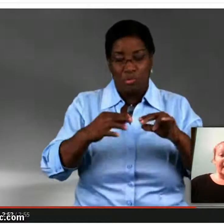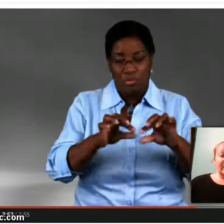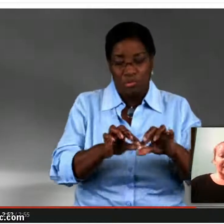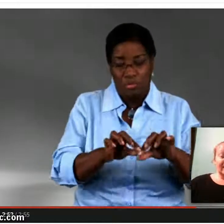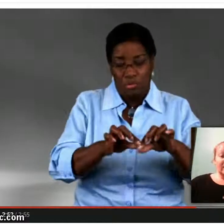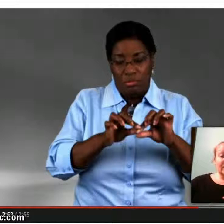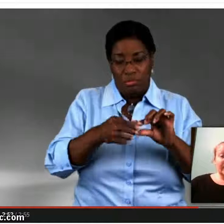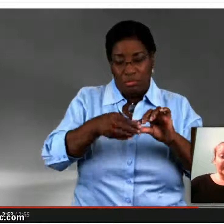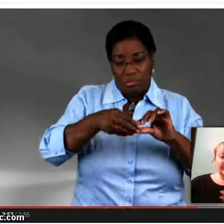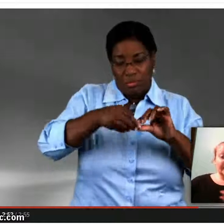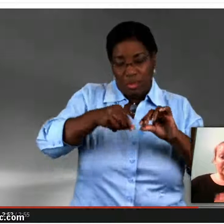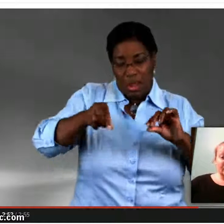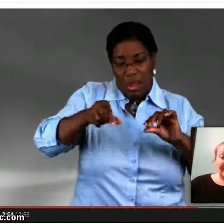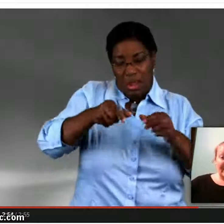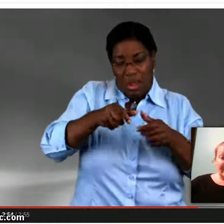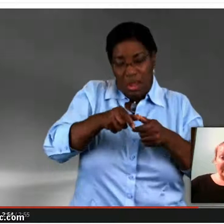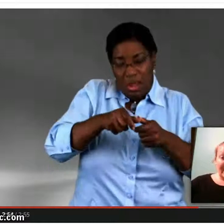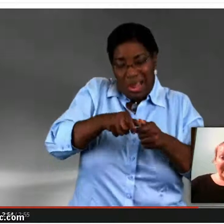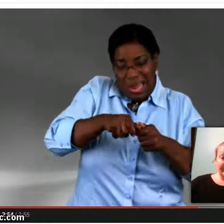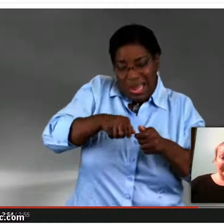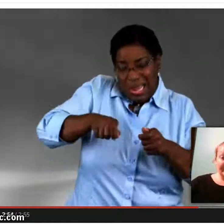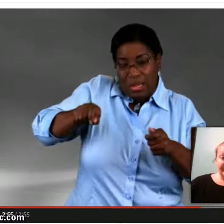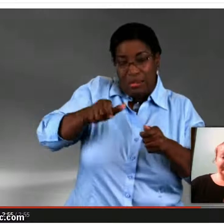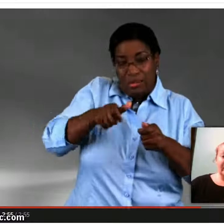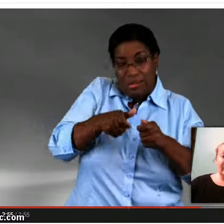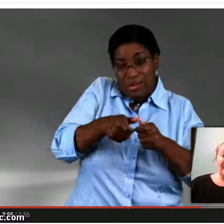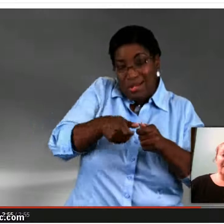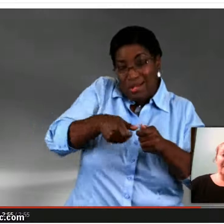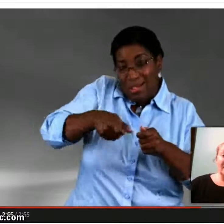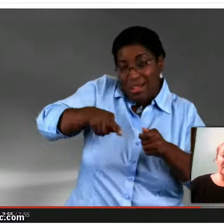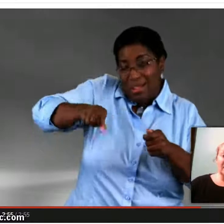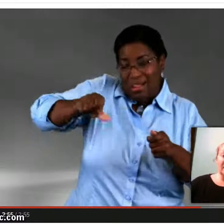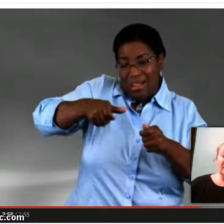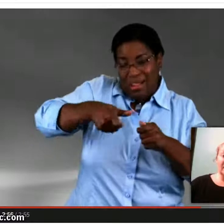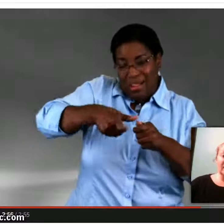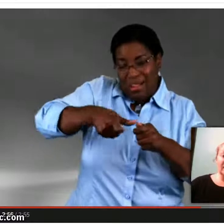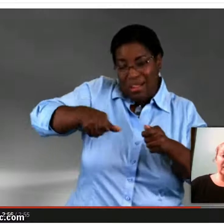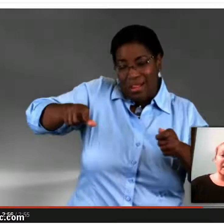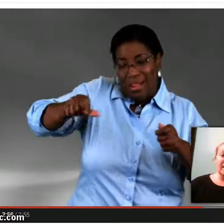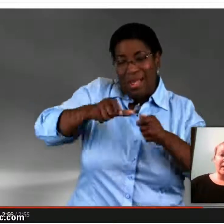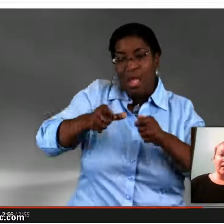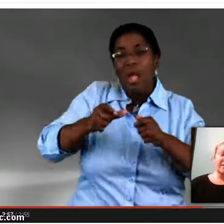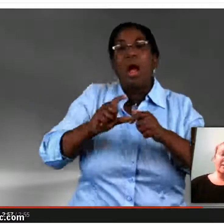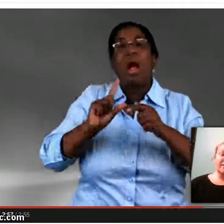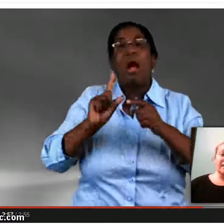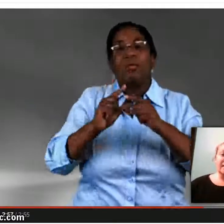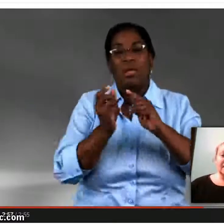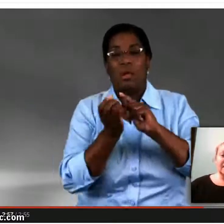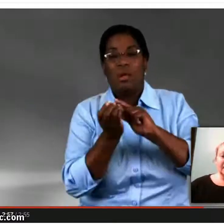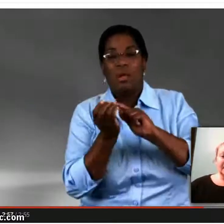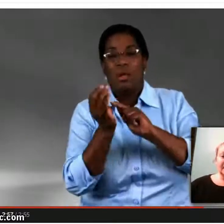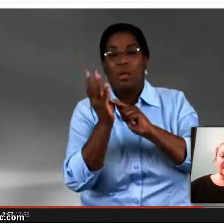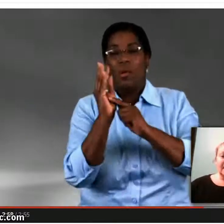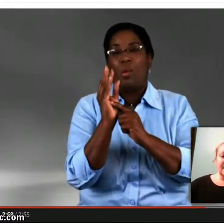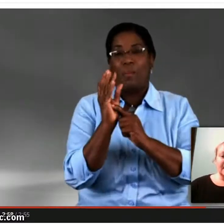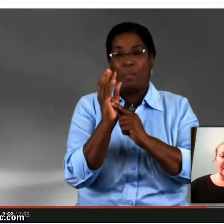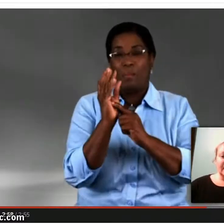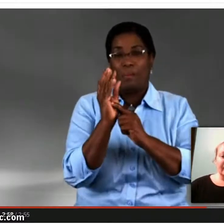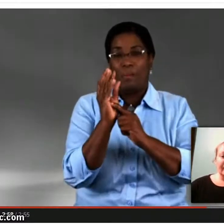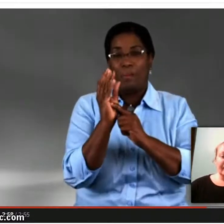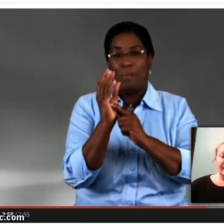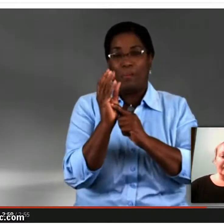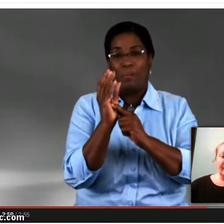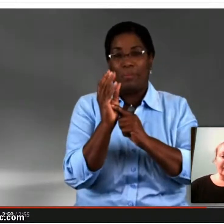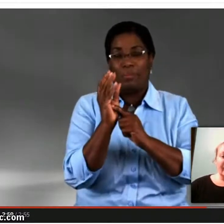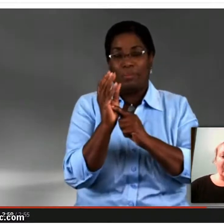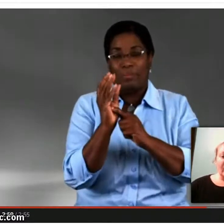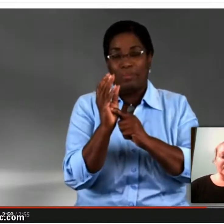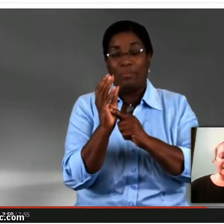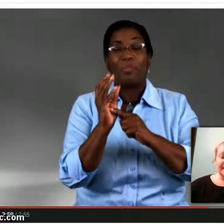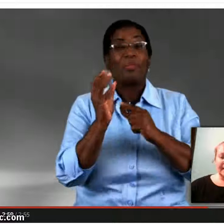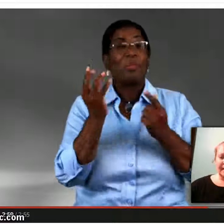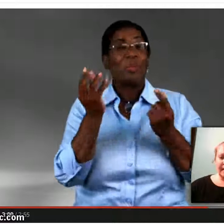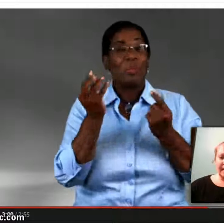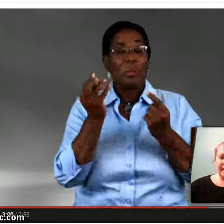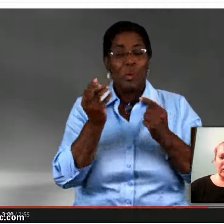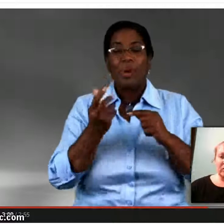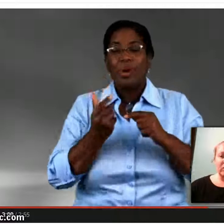every single piece of tissue paper you have. And then what you're going to do is you're going to easily fold and kind of like